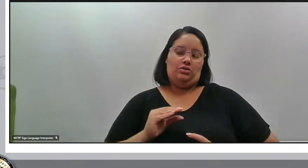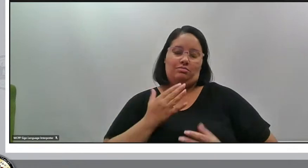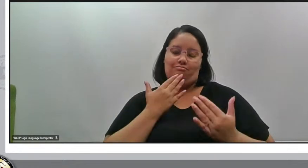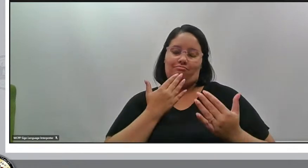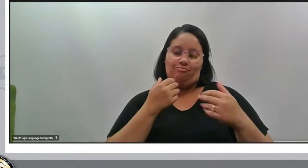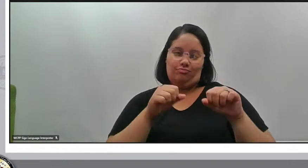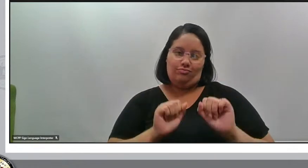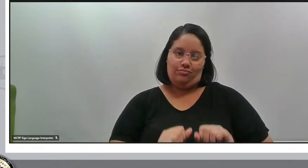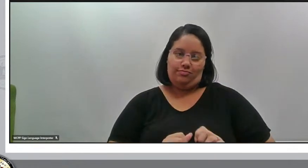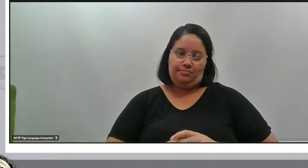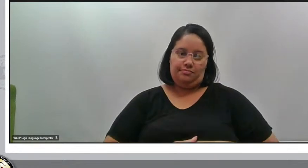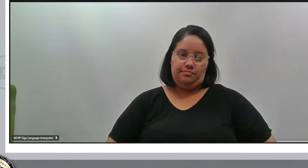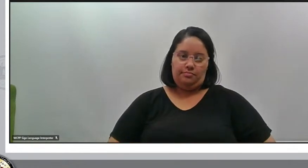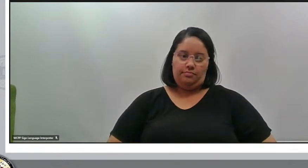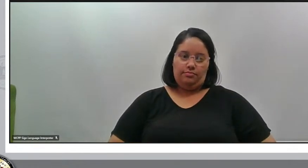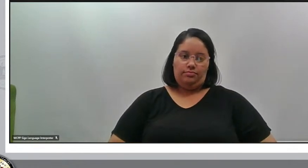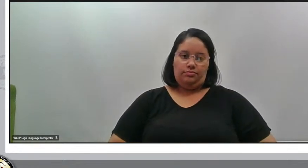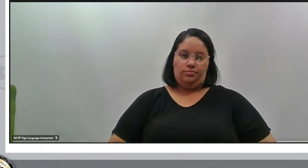you, Chairperson.